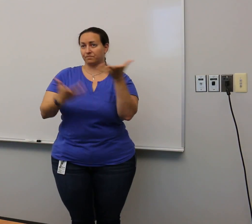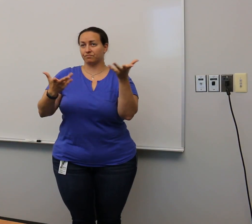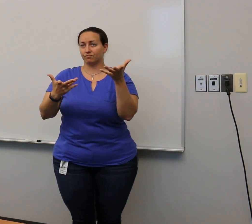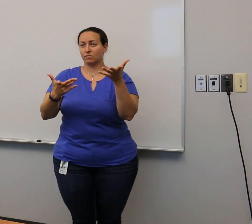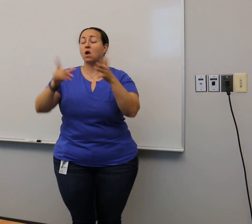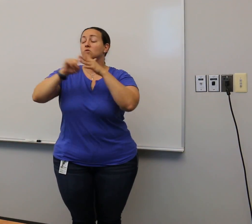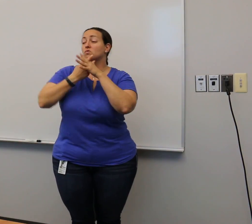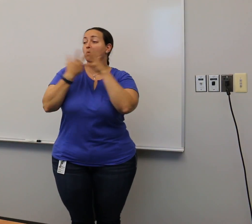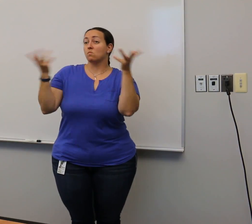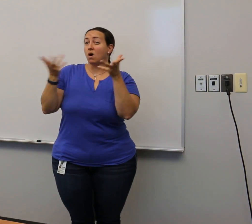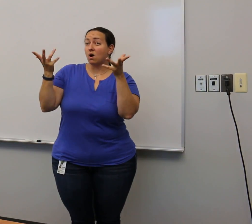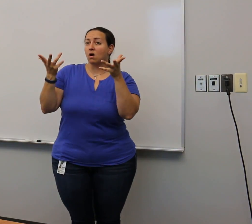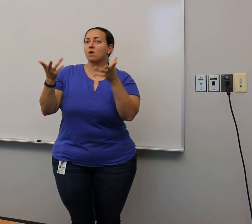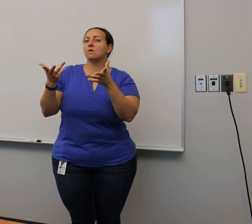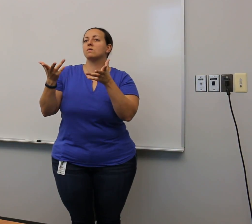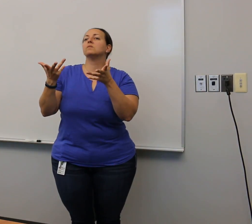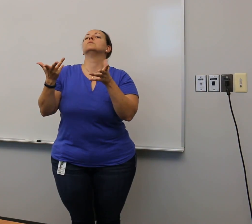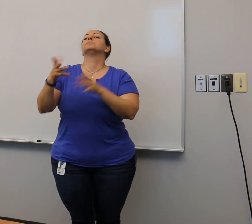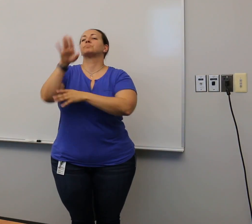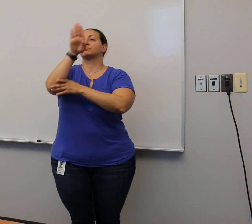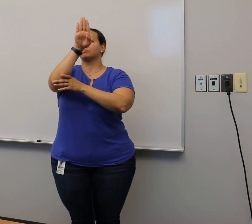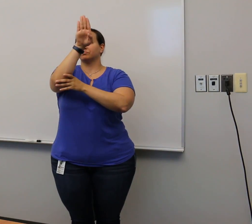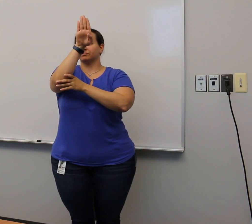first and working your way down to subtraction.